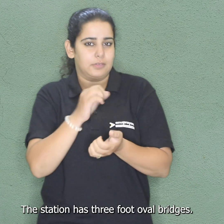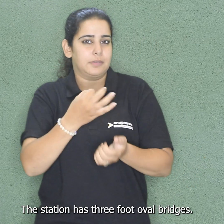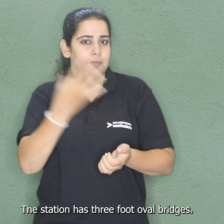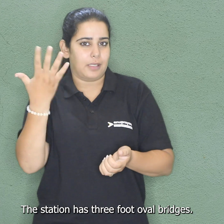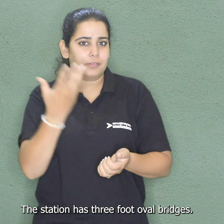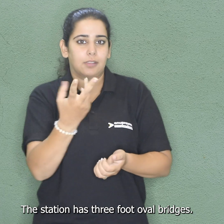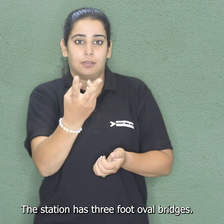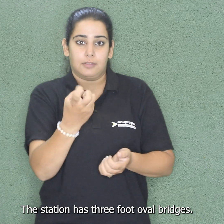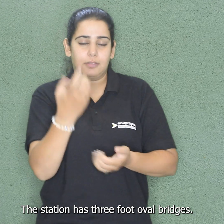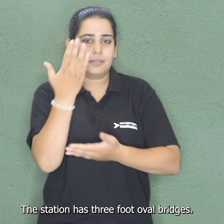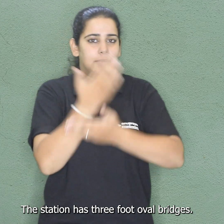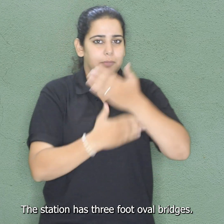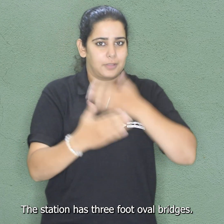has 3-foot overbridges.